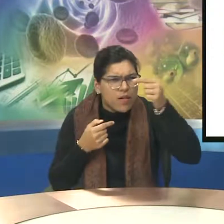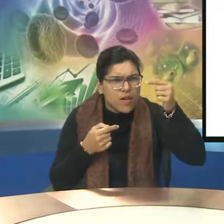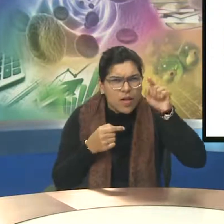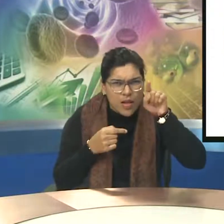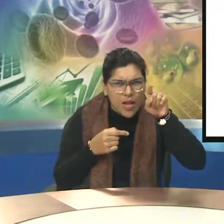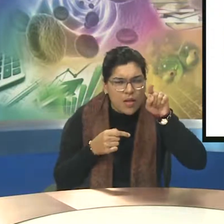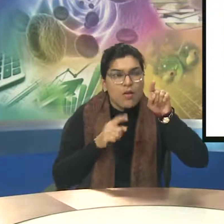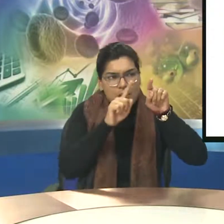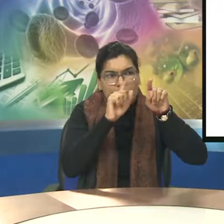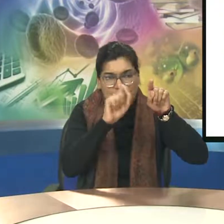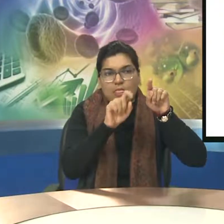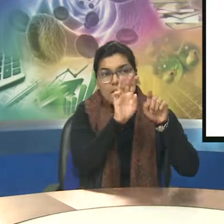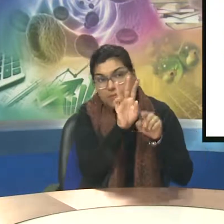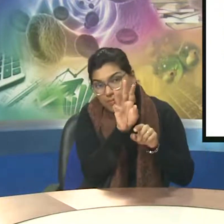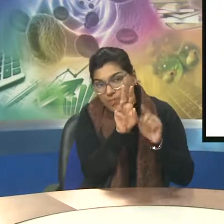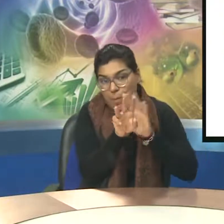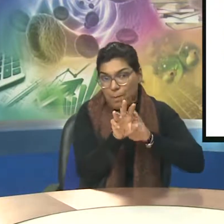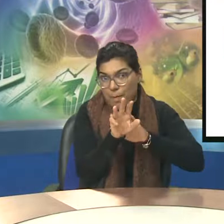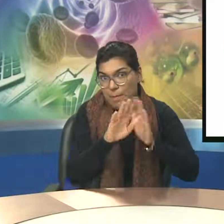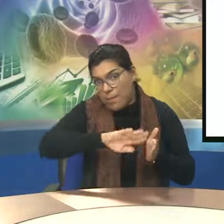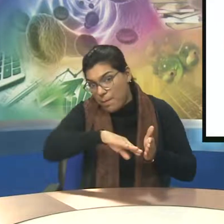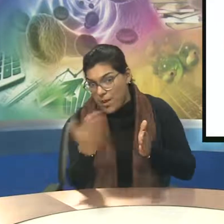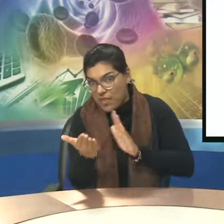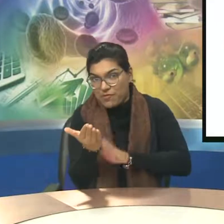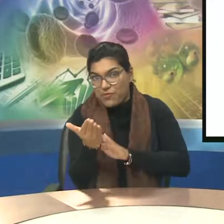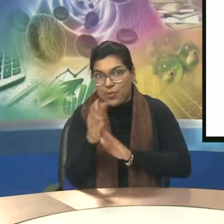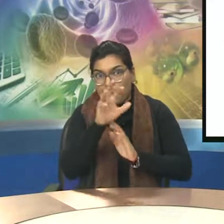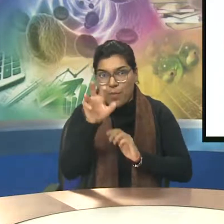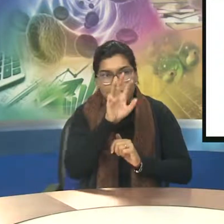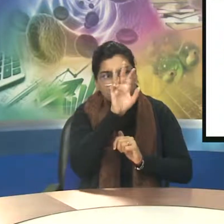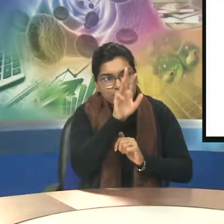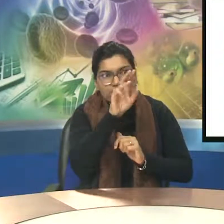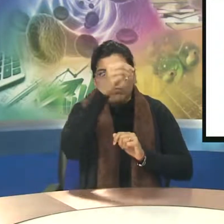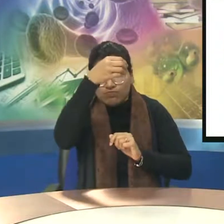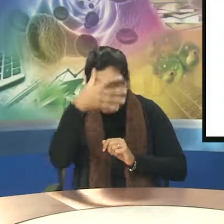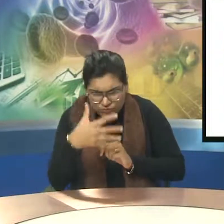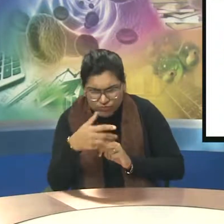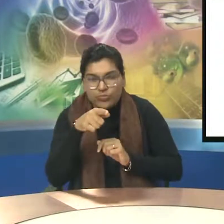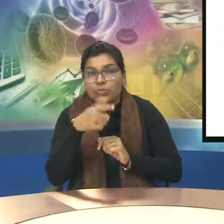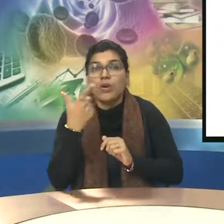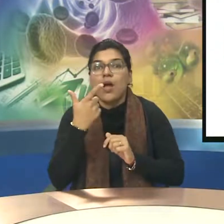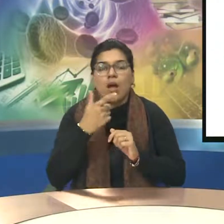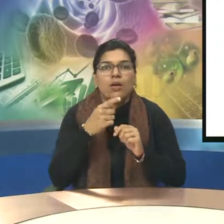click on the Spelling and Grammar.